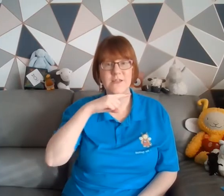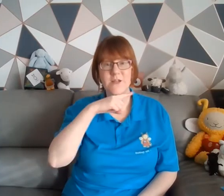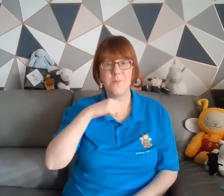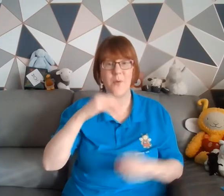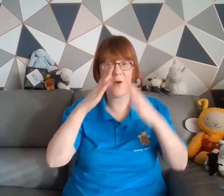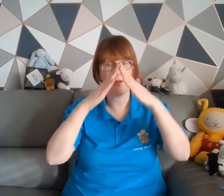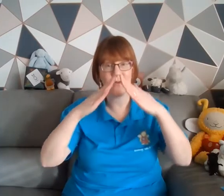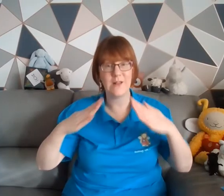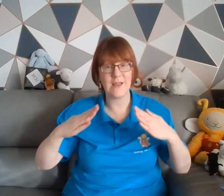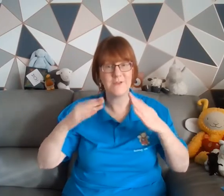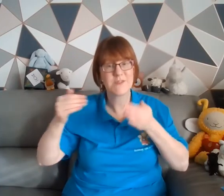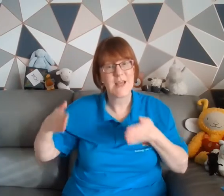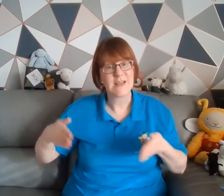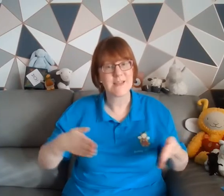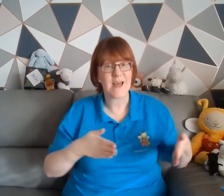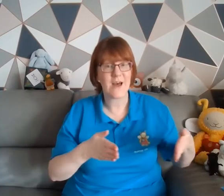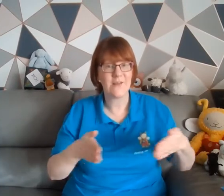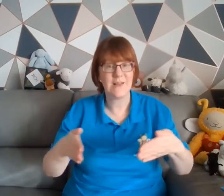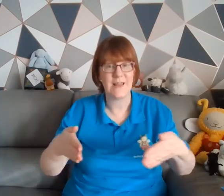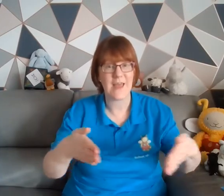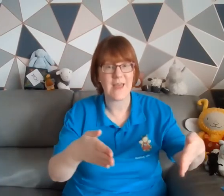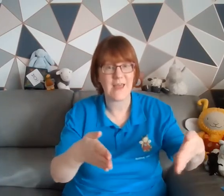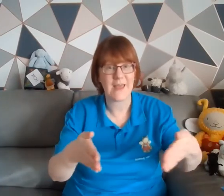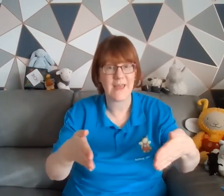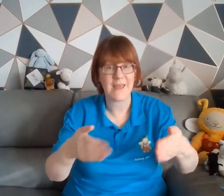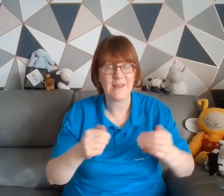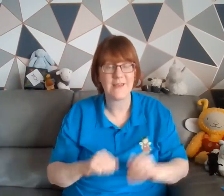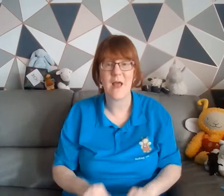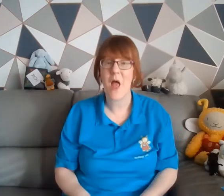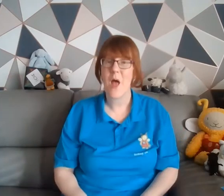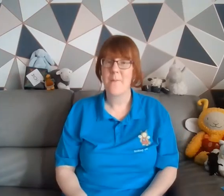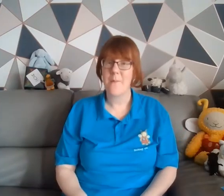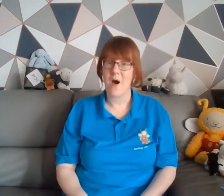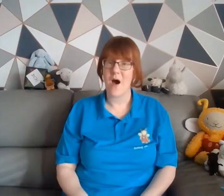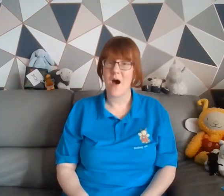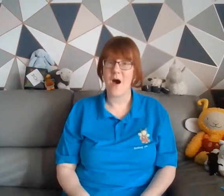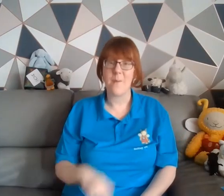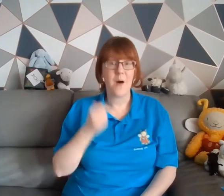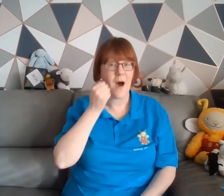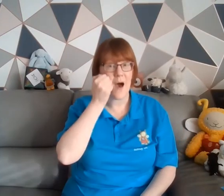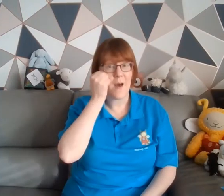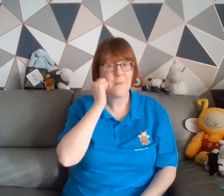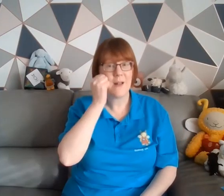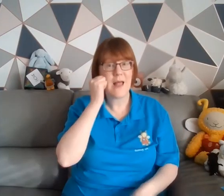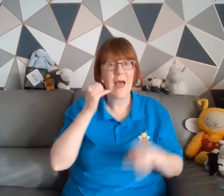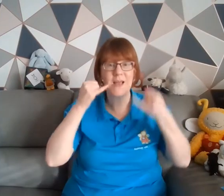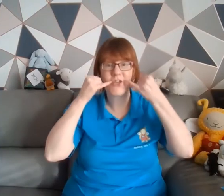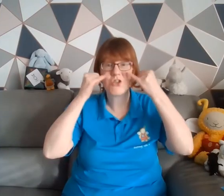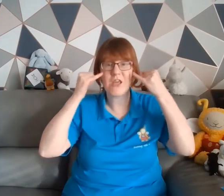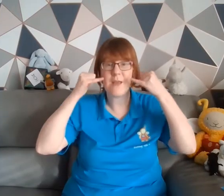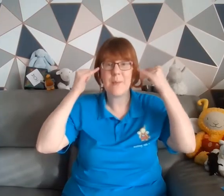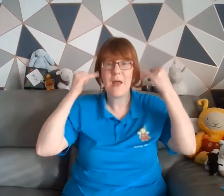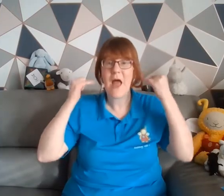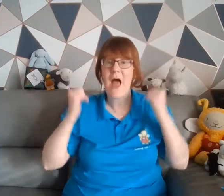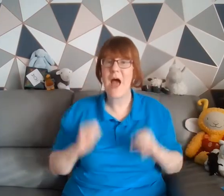little boy who lives down the lane. Ba ba, black sheep, have